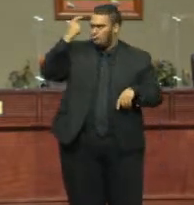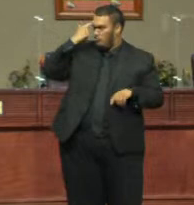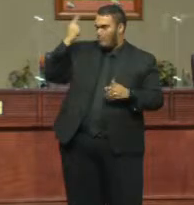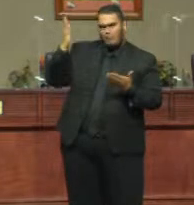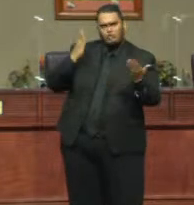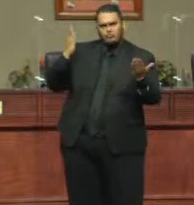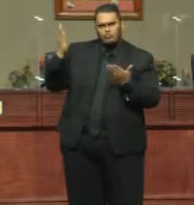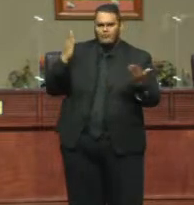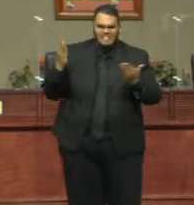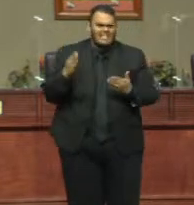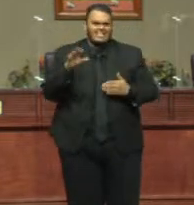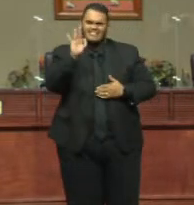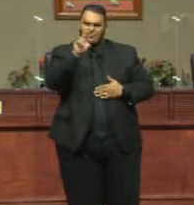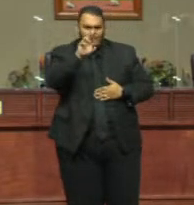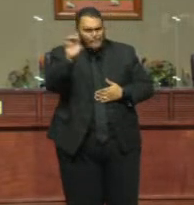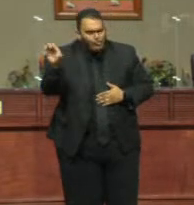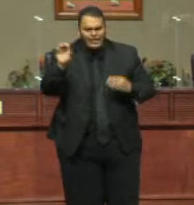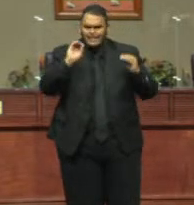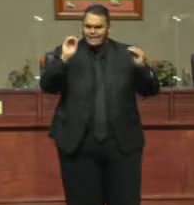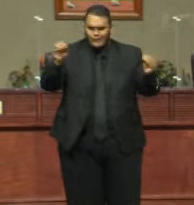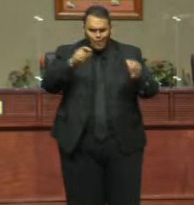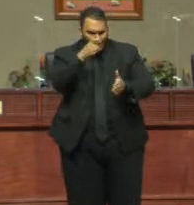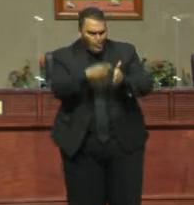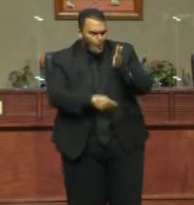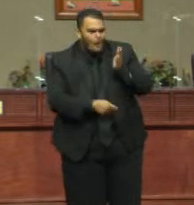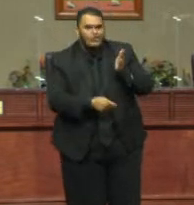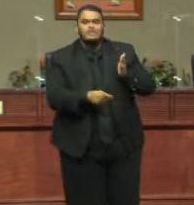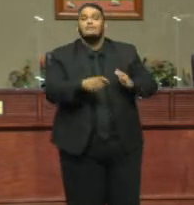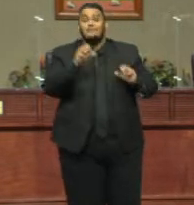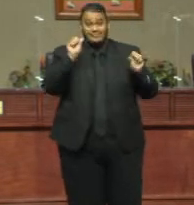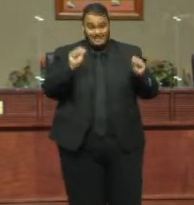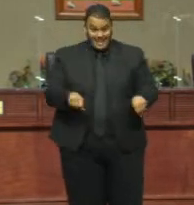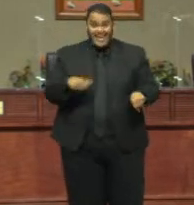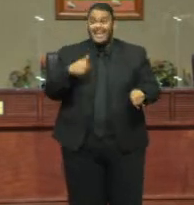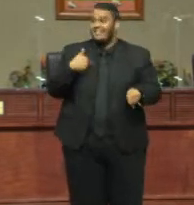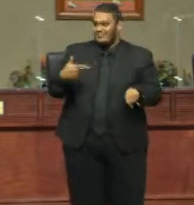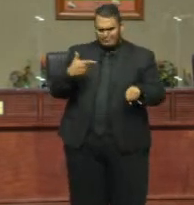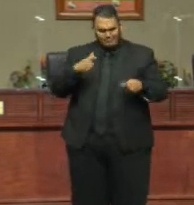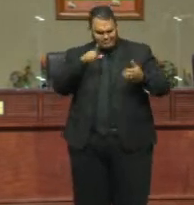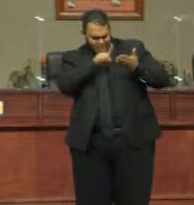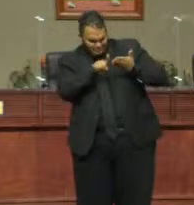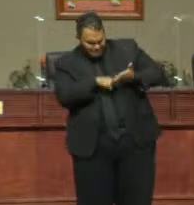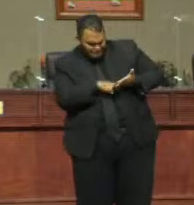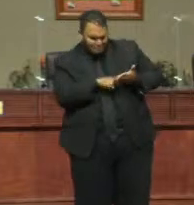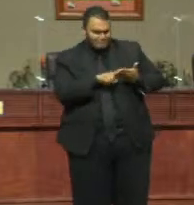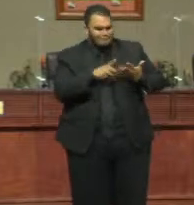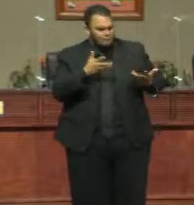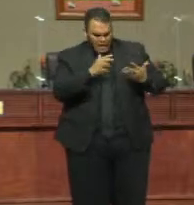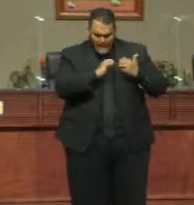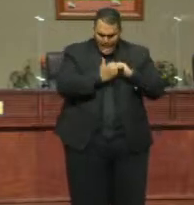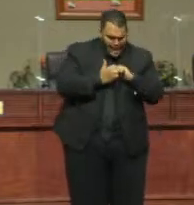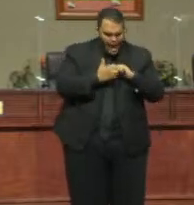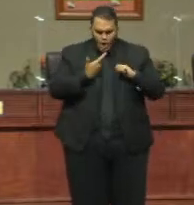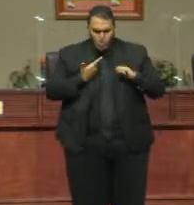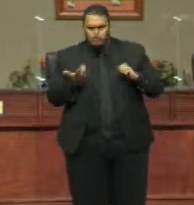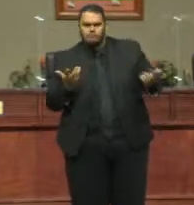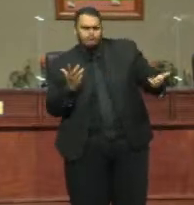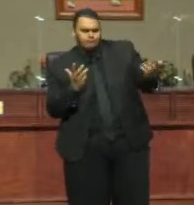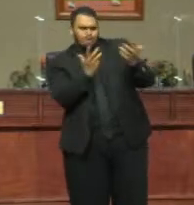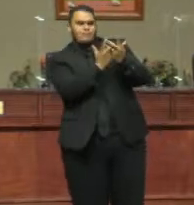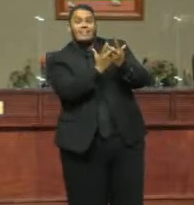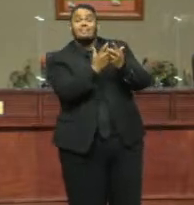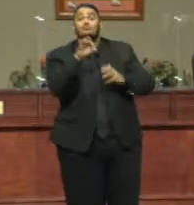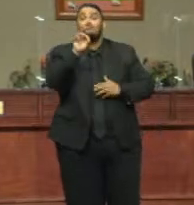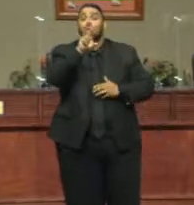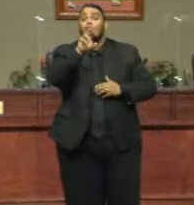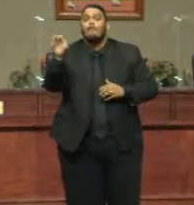free line 311 to find out how to qualify for the free ride. 311 will coordinate